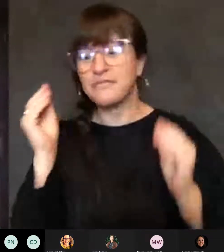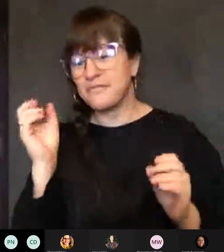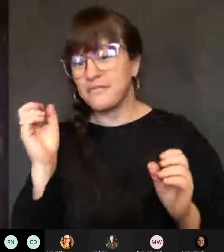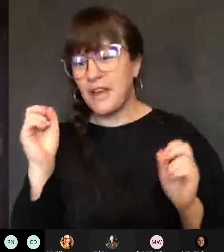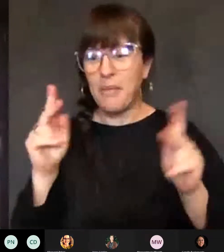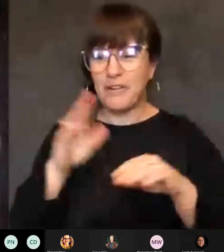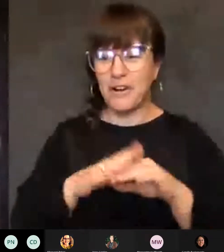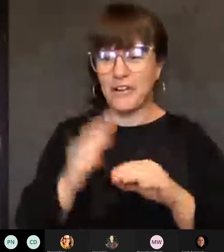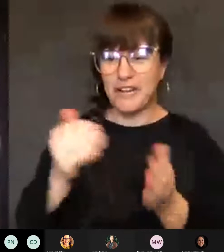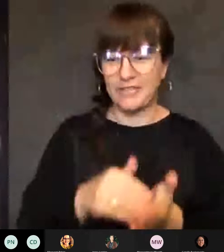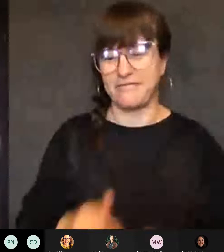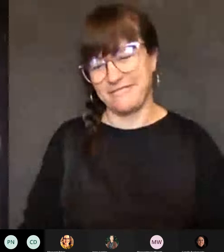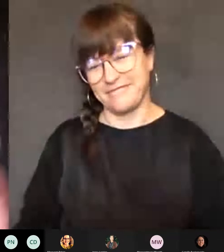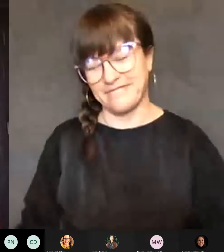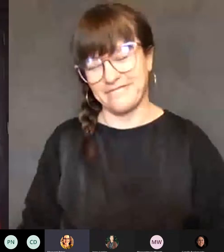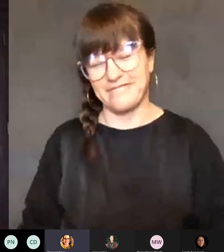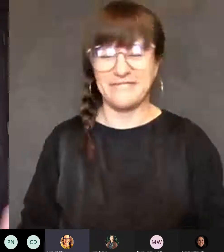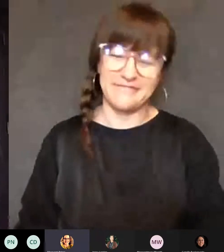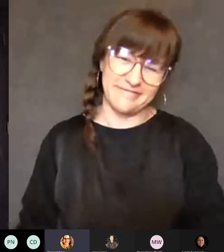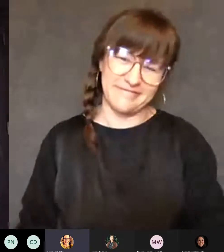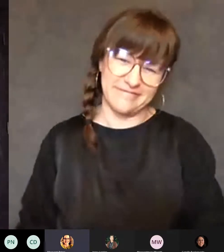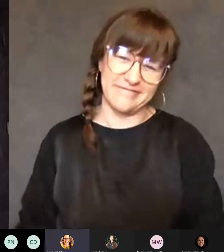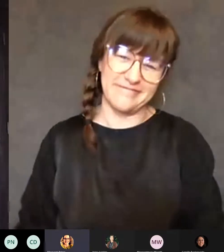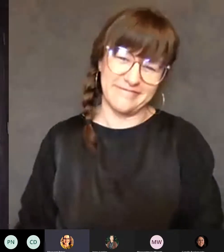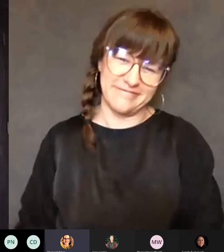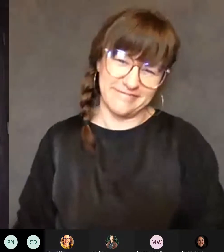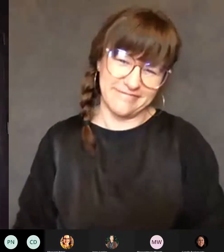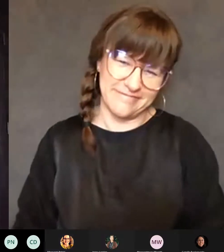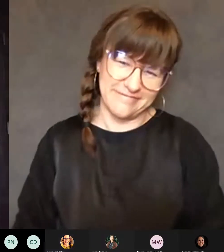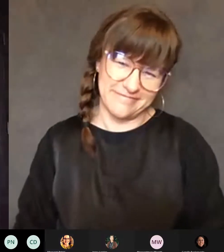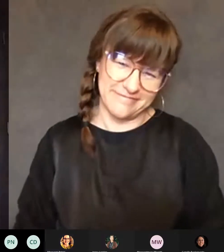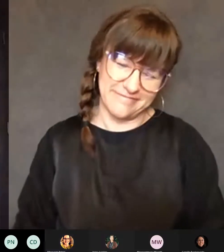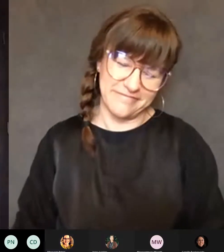mute yourself and scream at somebody, and it doesn't happen.